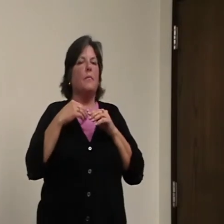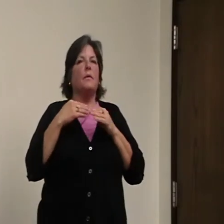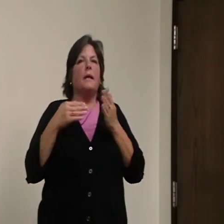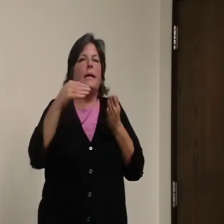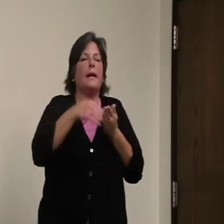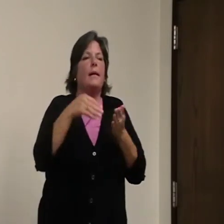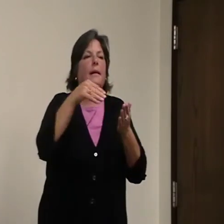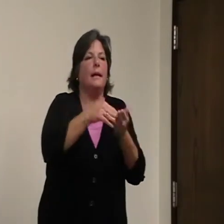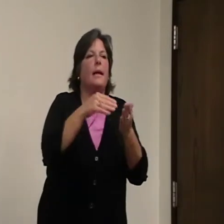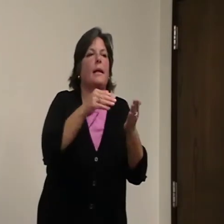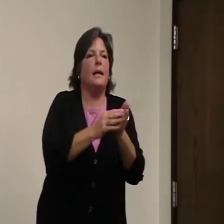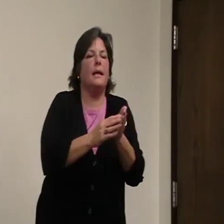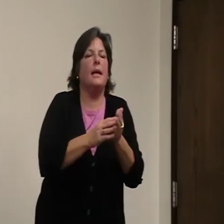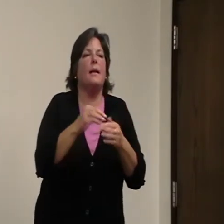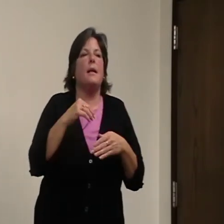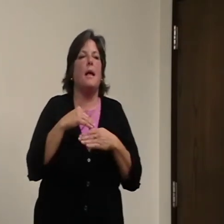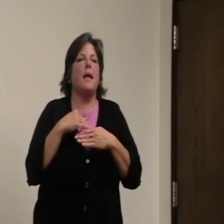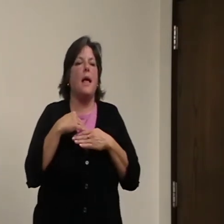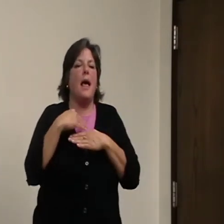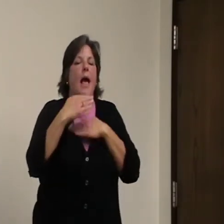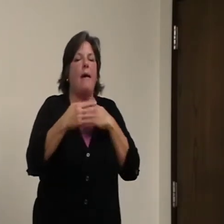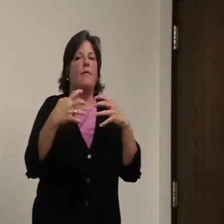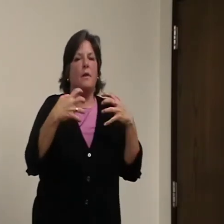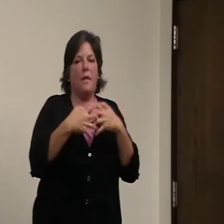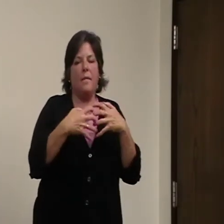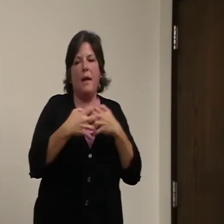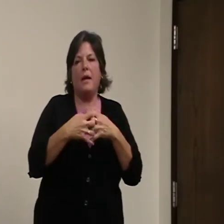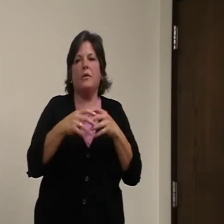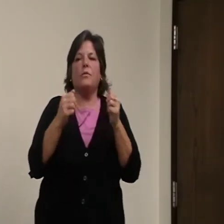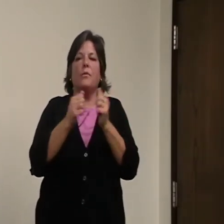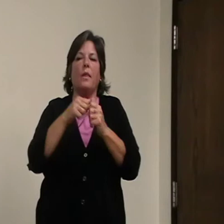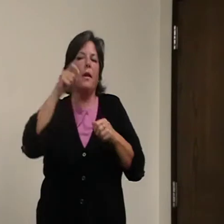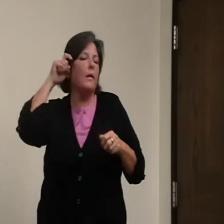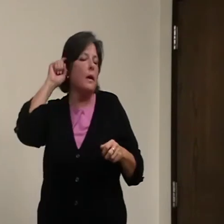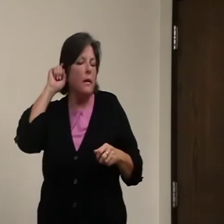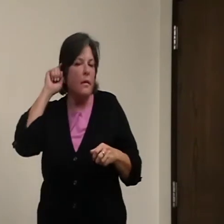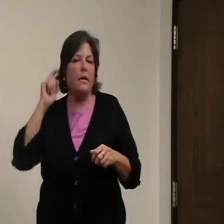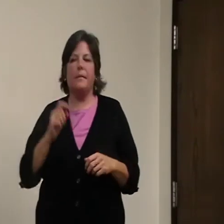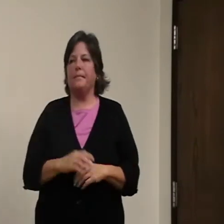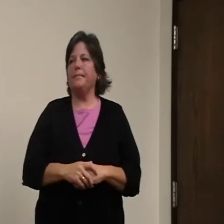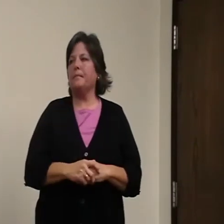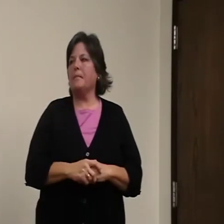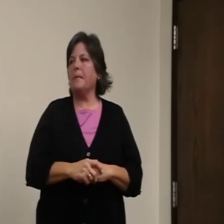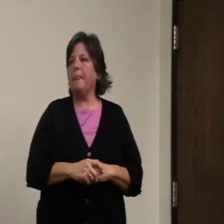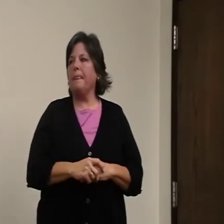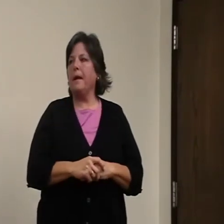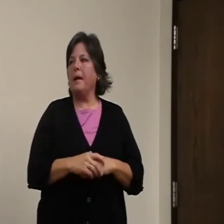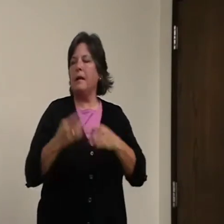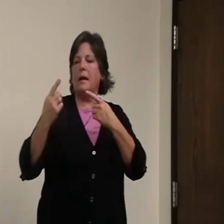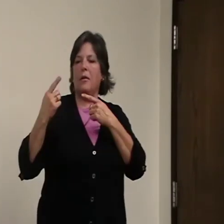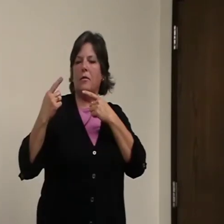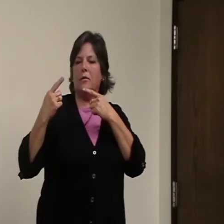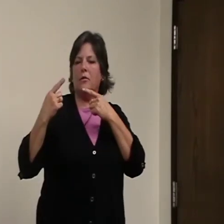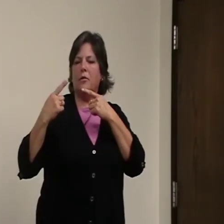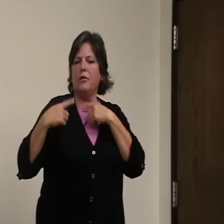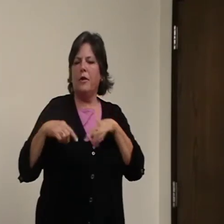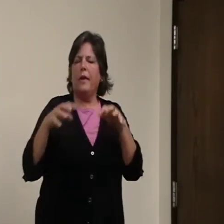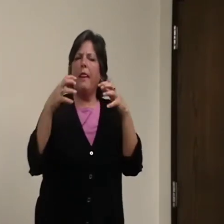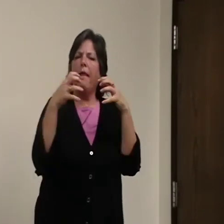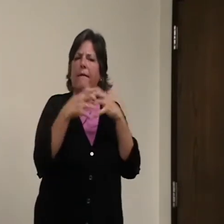aids. During a hearing aid fitting, that's a 1 hour appointment where we do all kinds